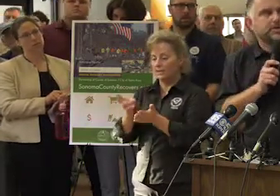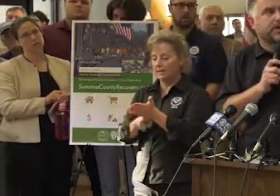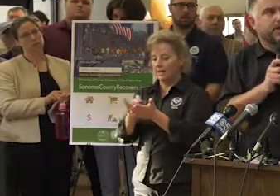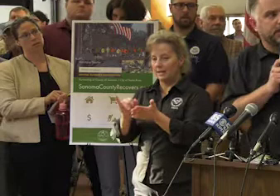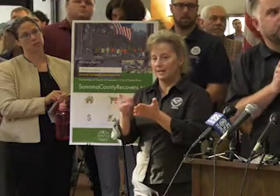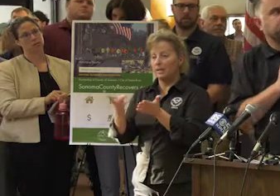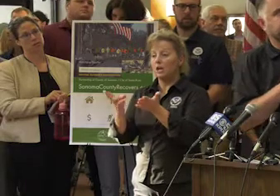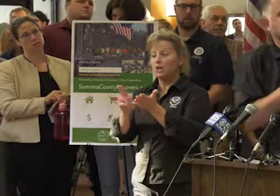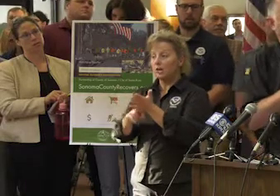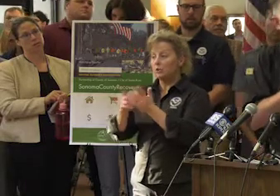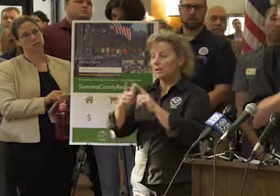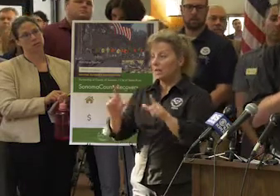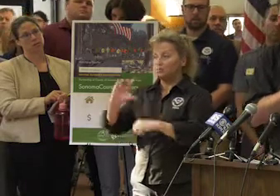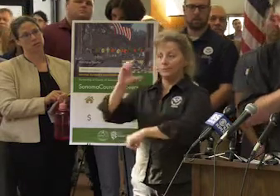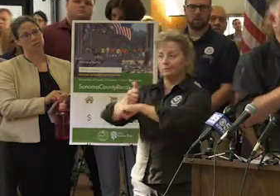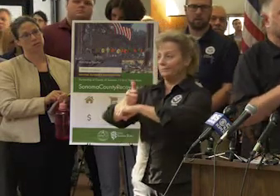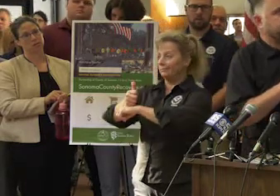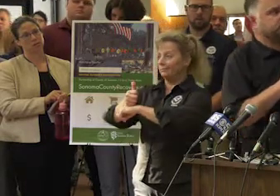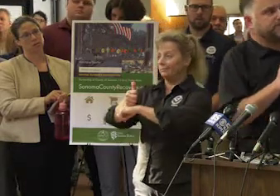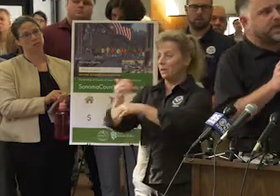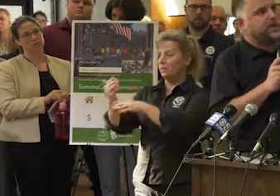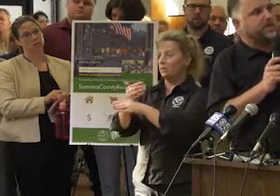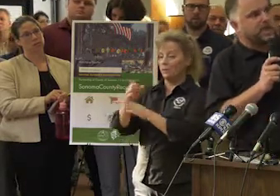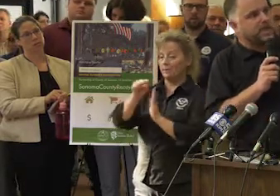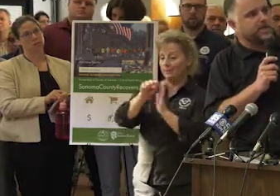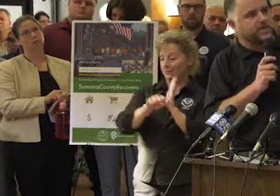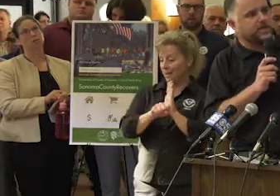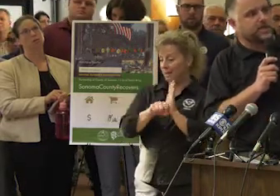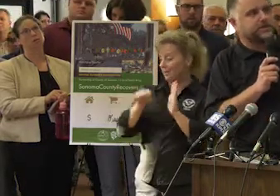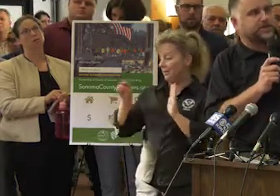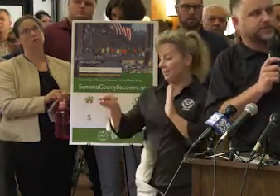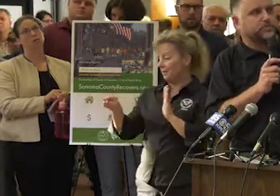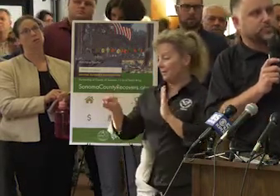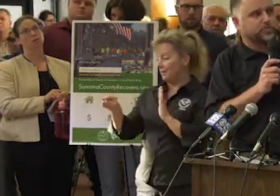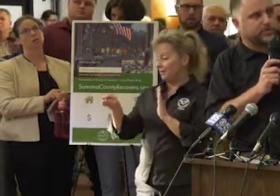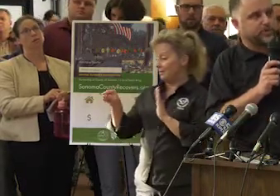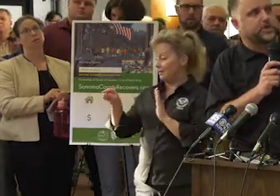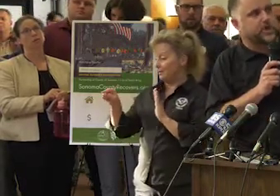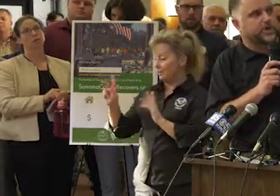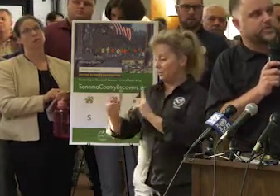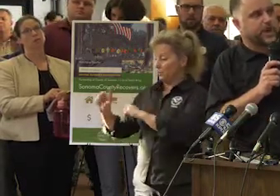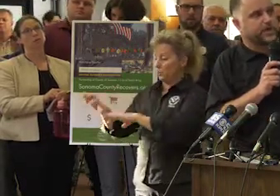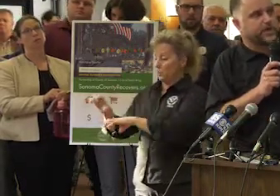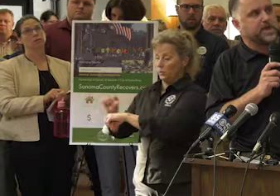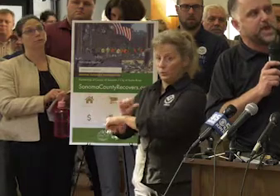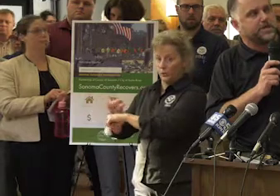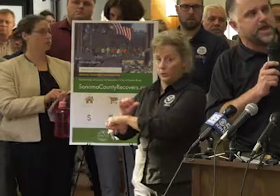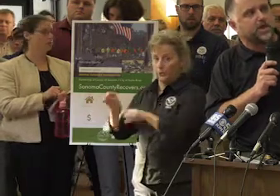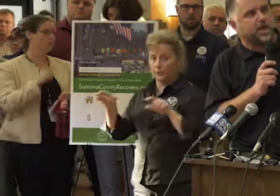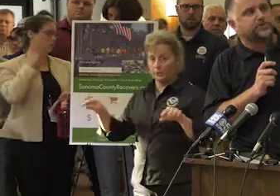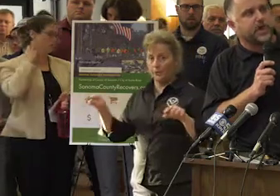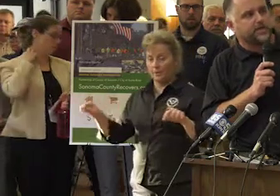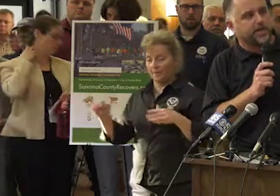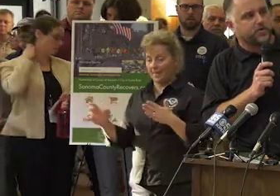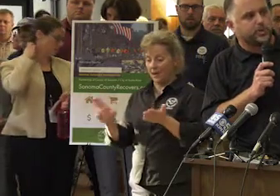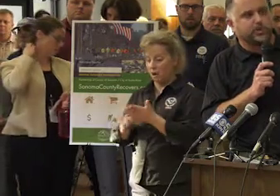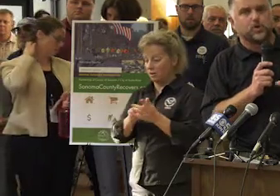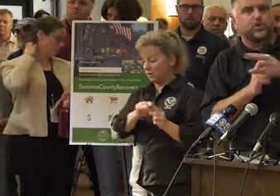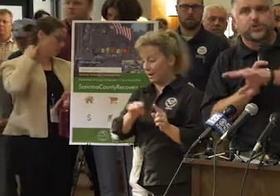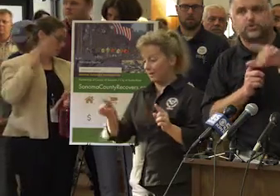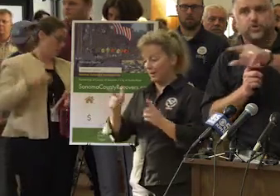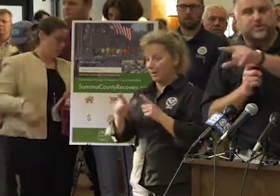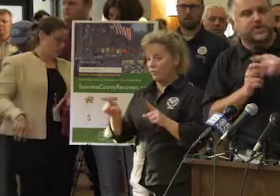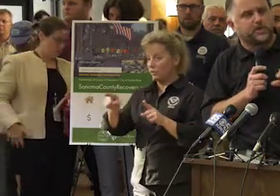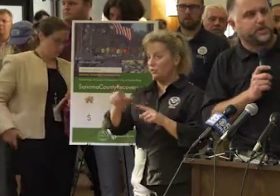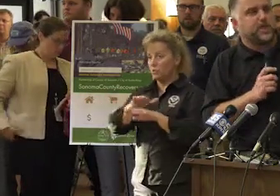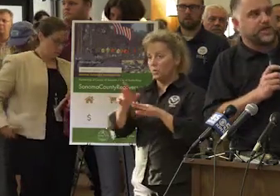The contract language is in place between the state and the entities that will be doing the contracting. And that contract language,